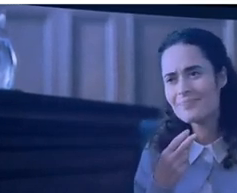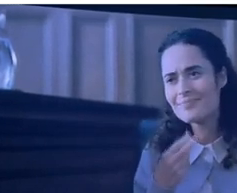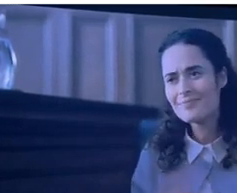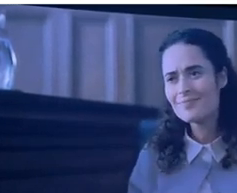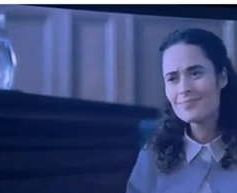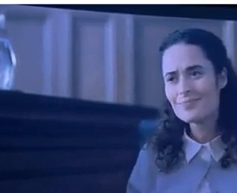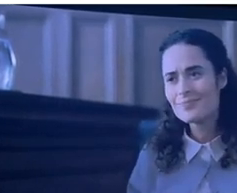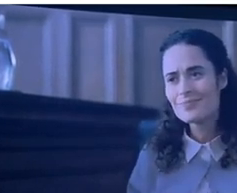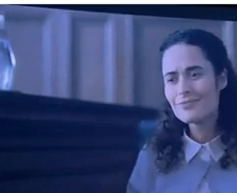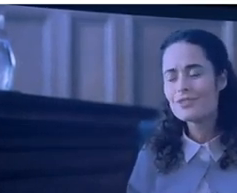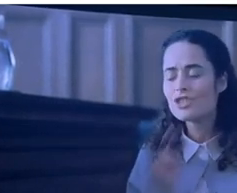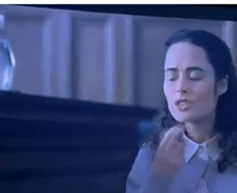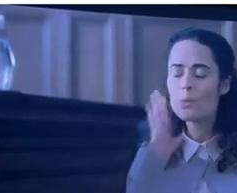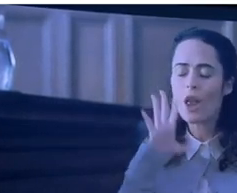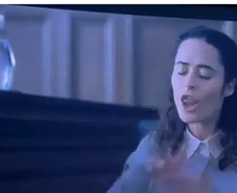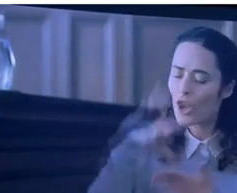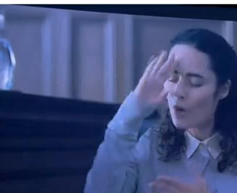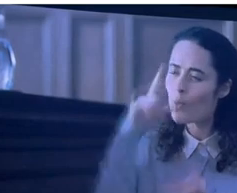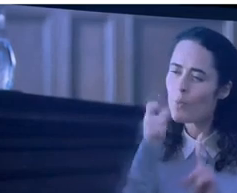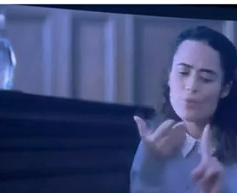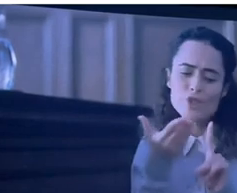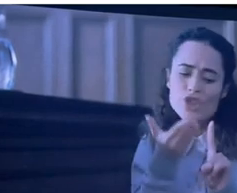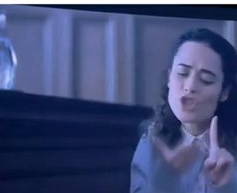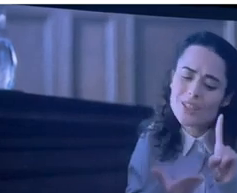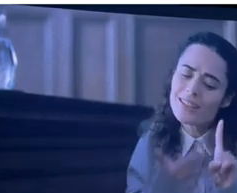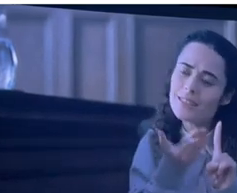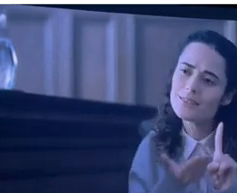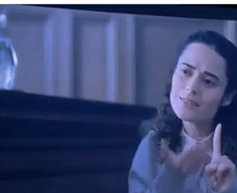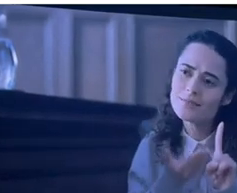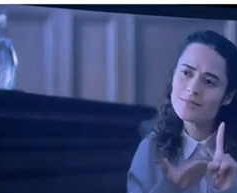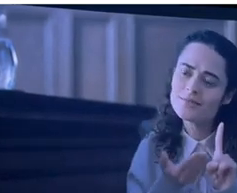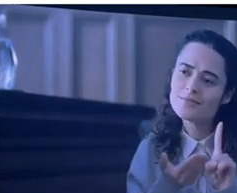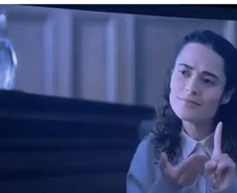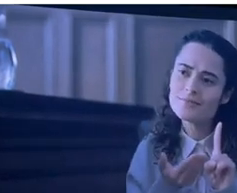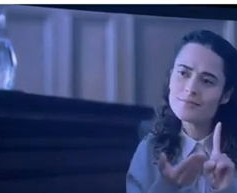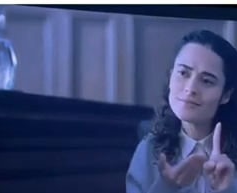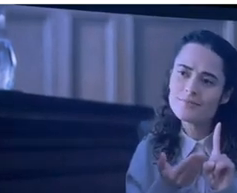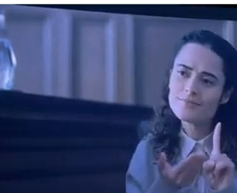and not just focus on learning how to use her voice. She will find who she is.